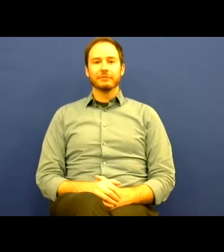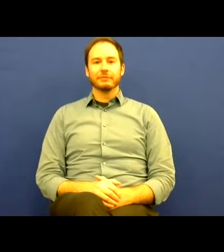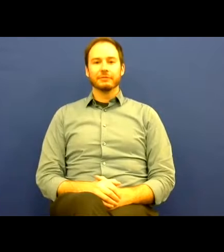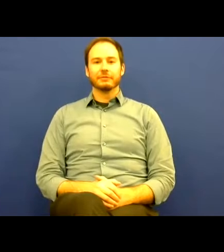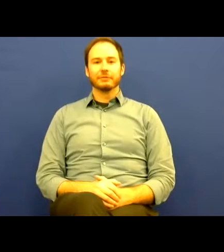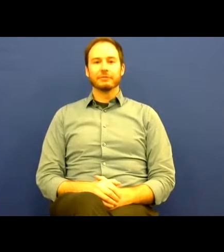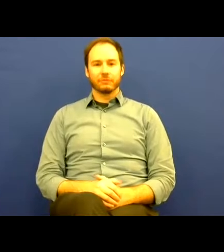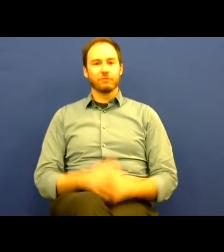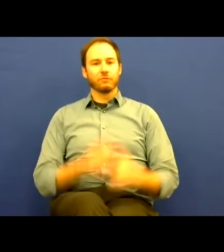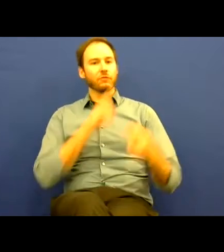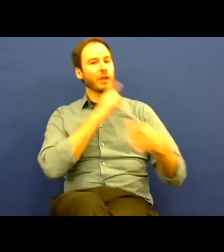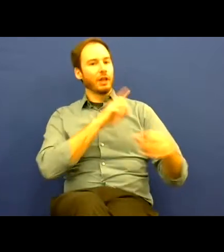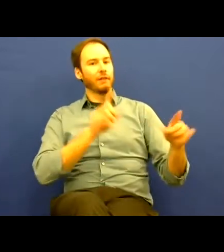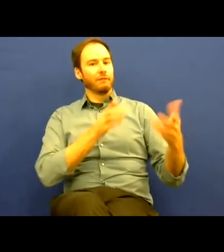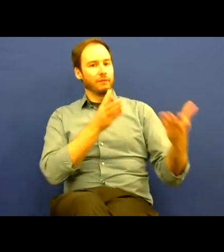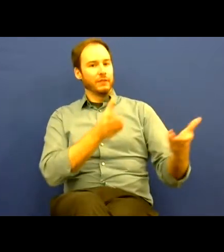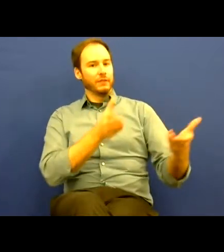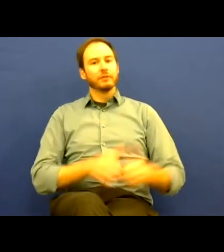You are live.